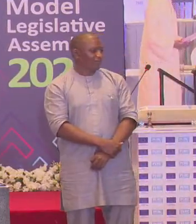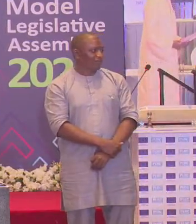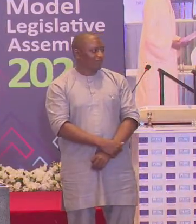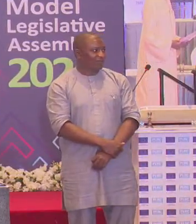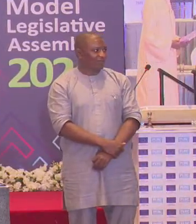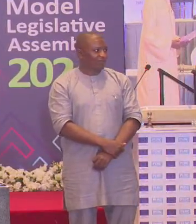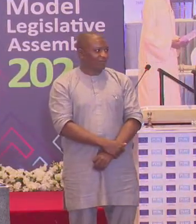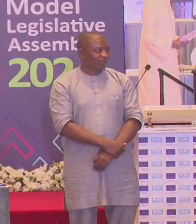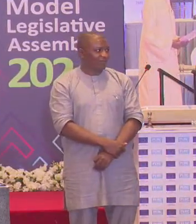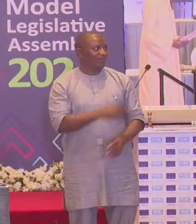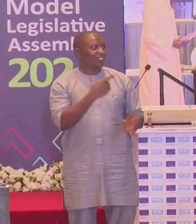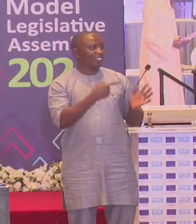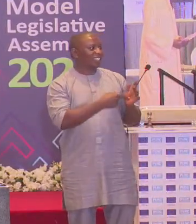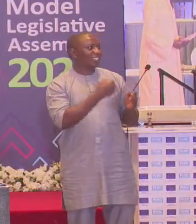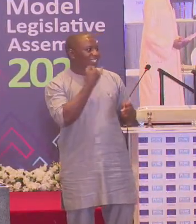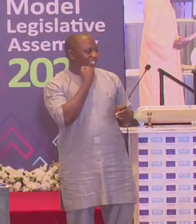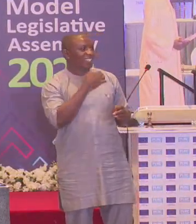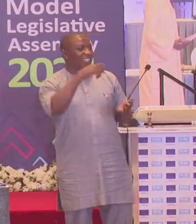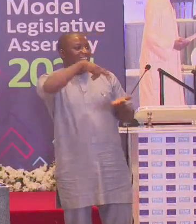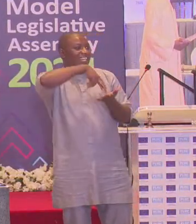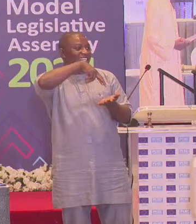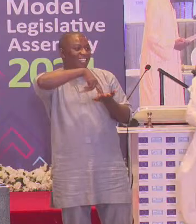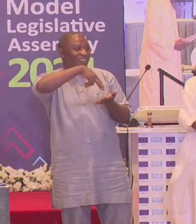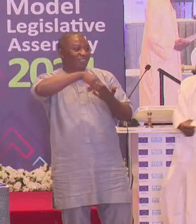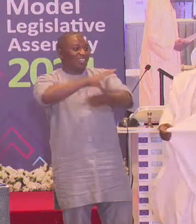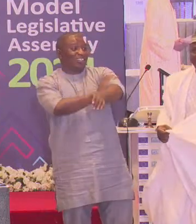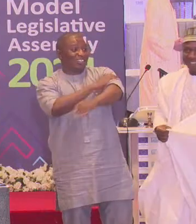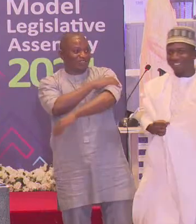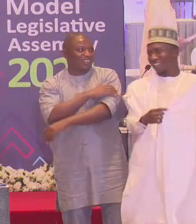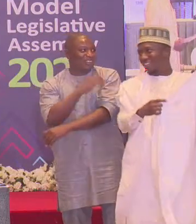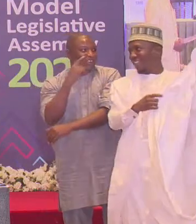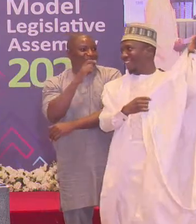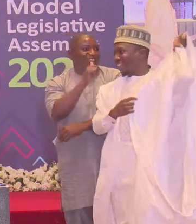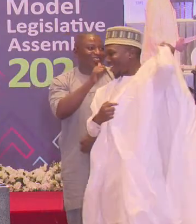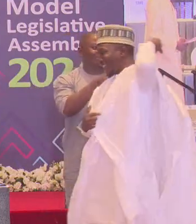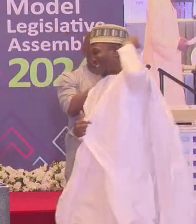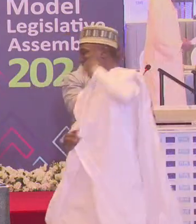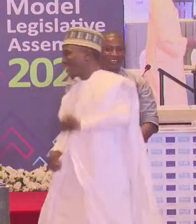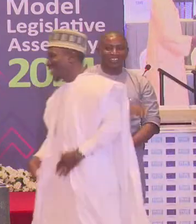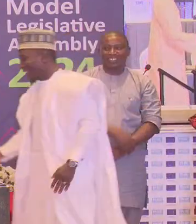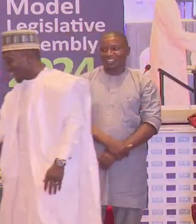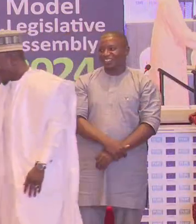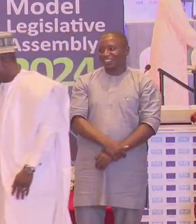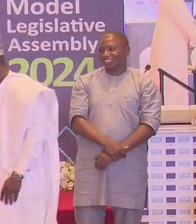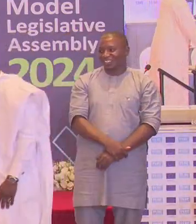This is the cohort rep for the 2024 legislative session.